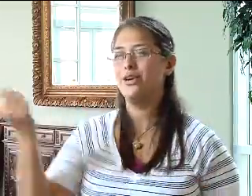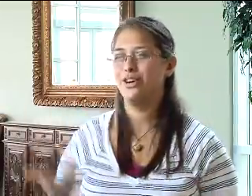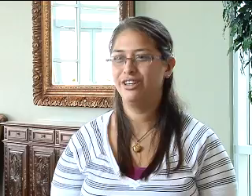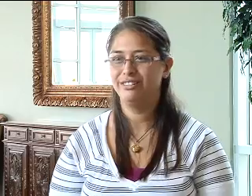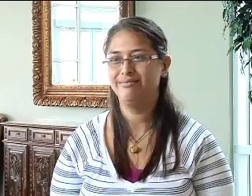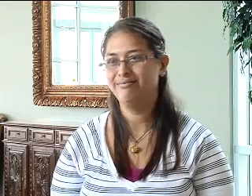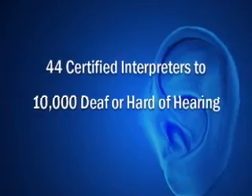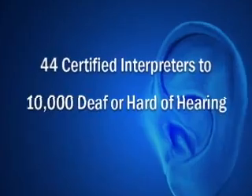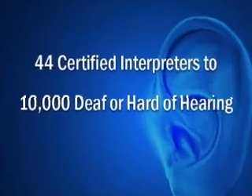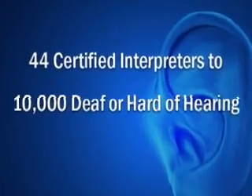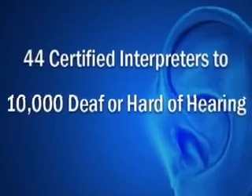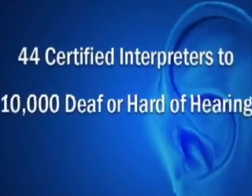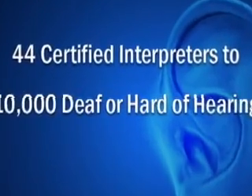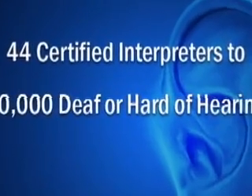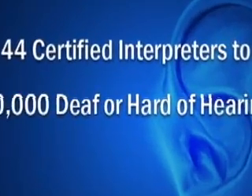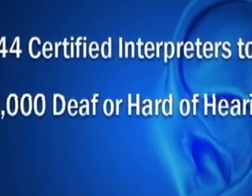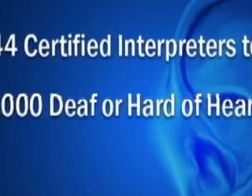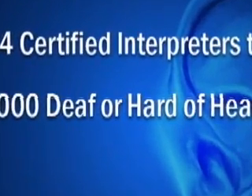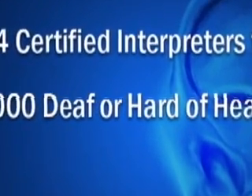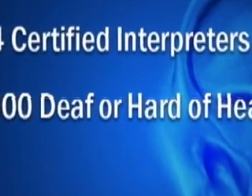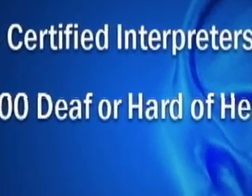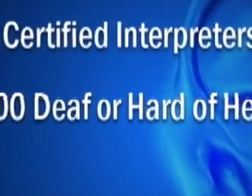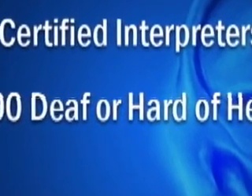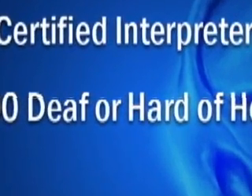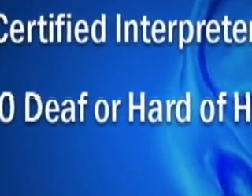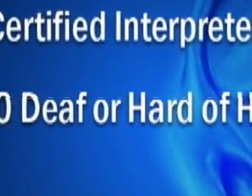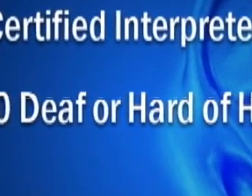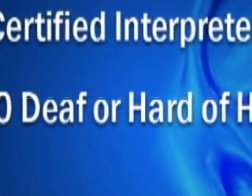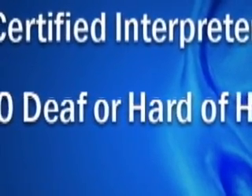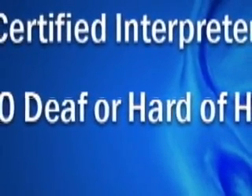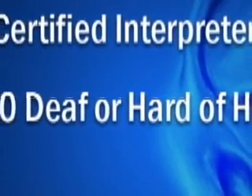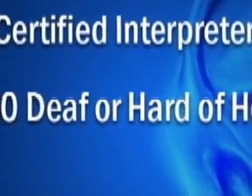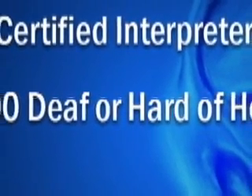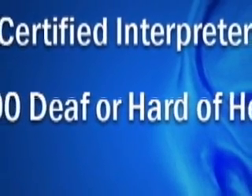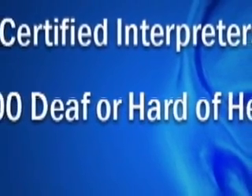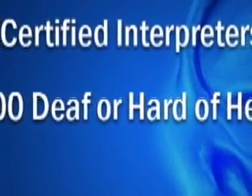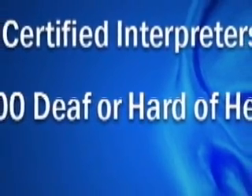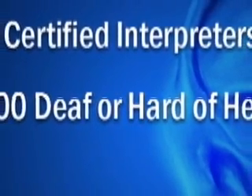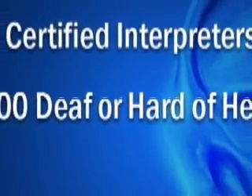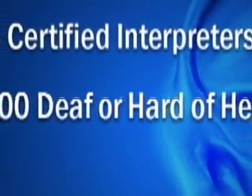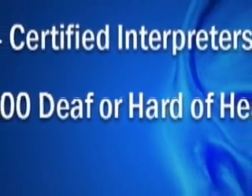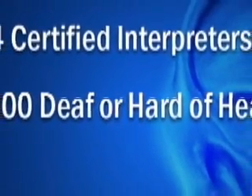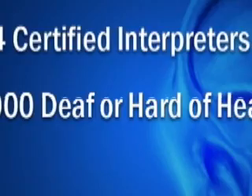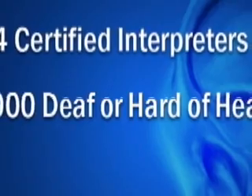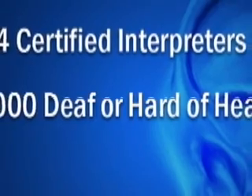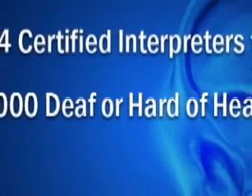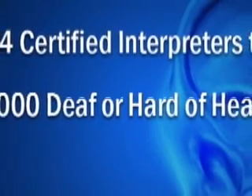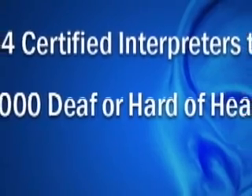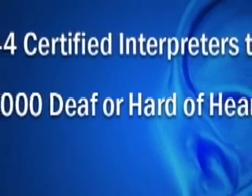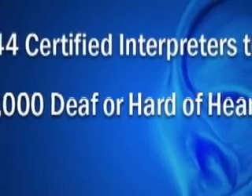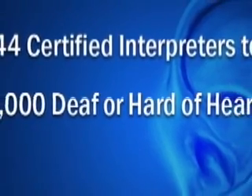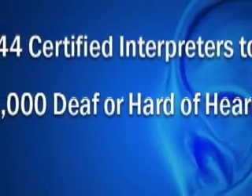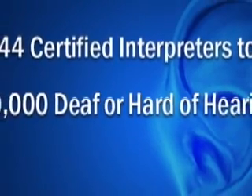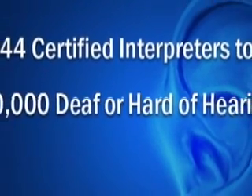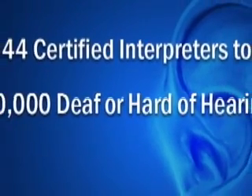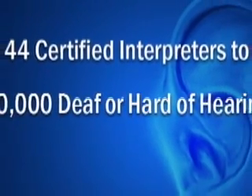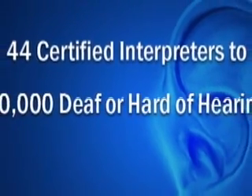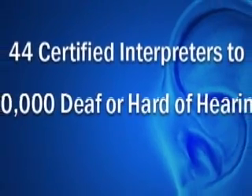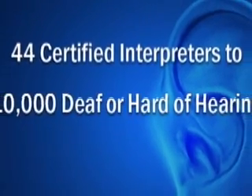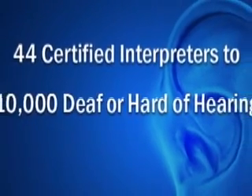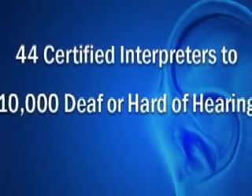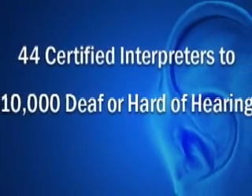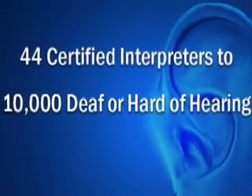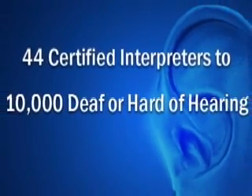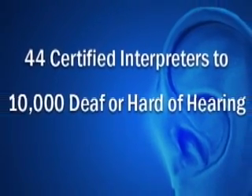communicate by writing back and forth. From Brazil to Laredo, there are only about 44 interpreters to serve the nearly 10,000 people